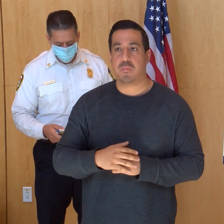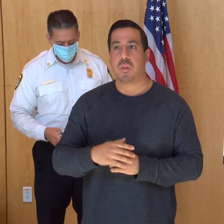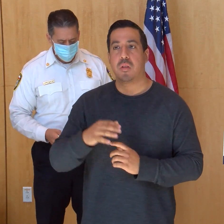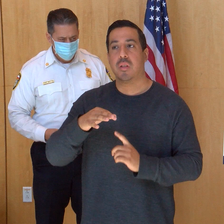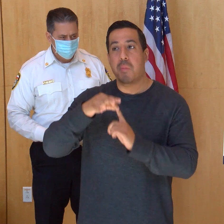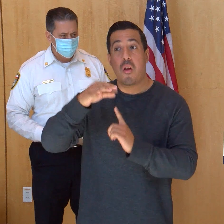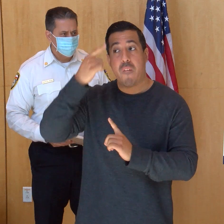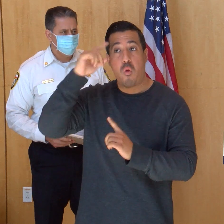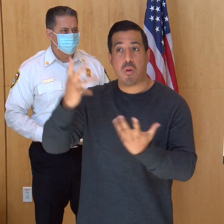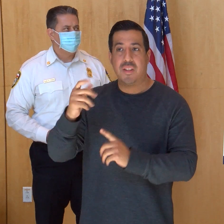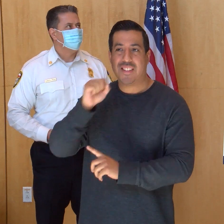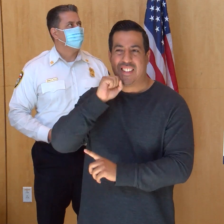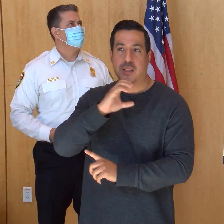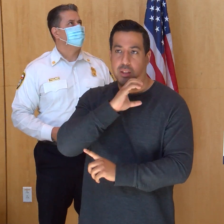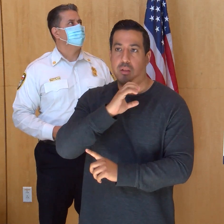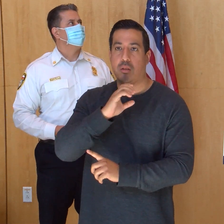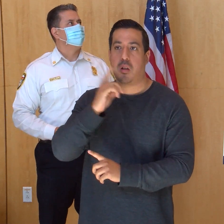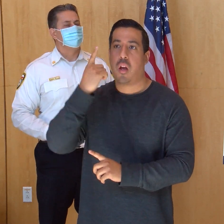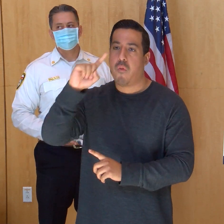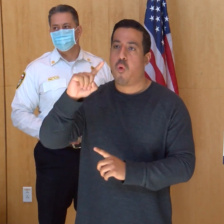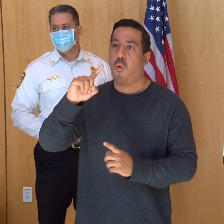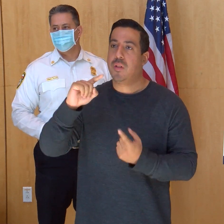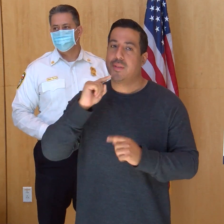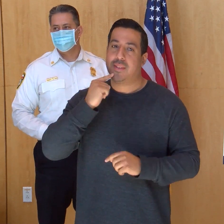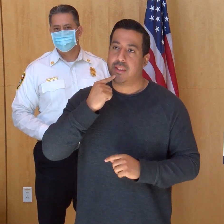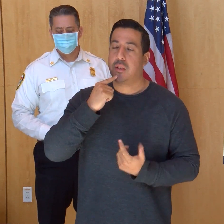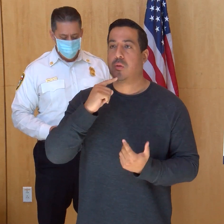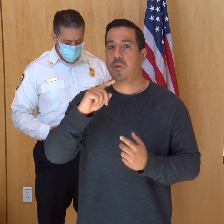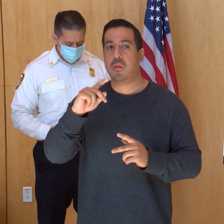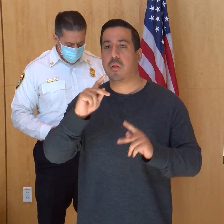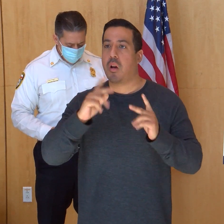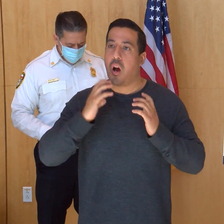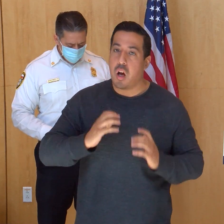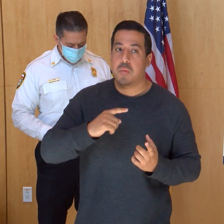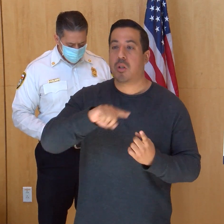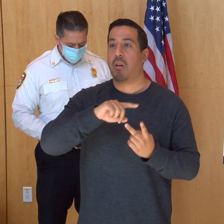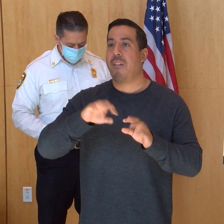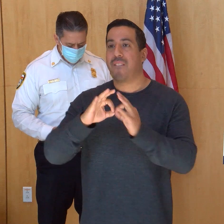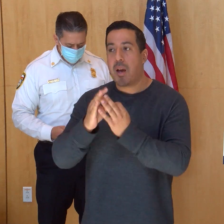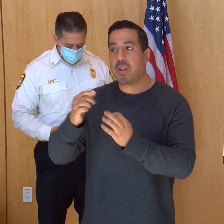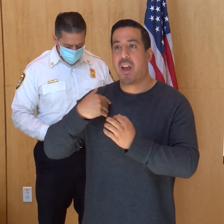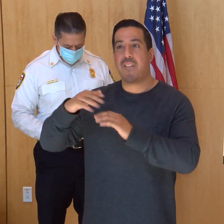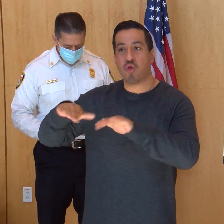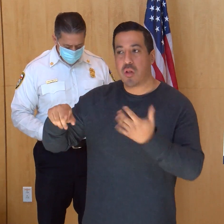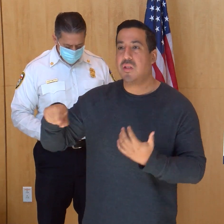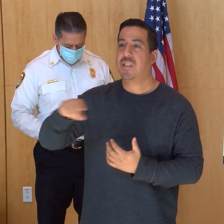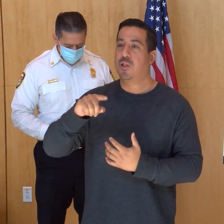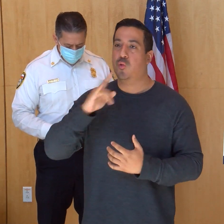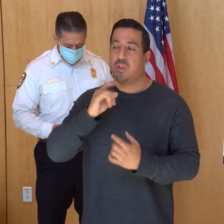our senior citizens and critical care customers, families with children. It's